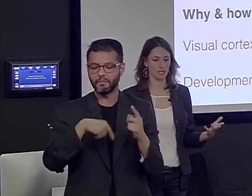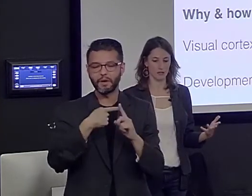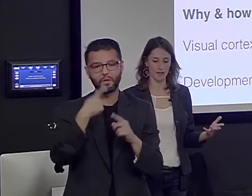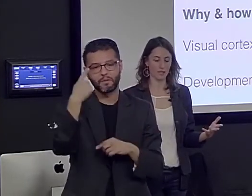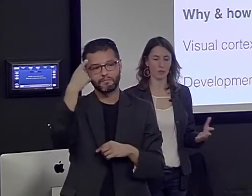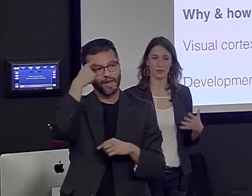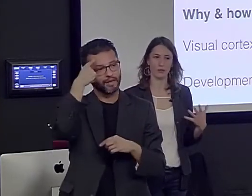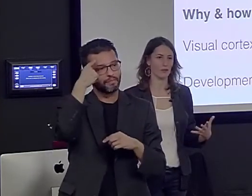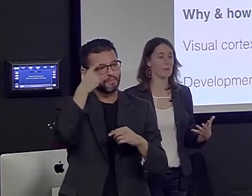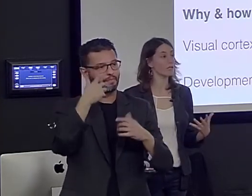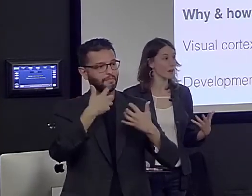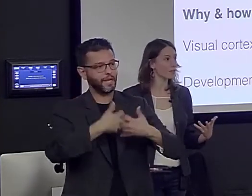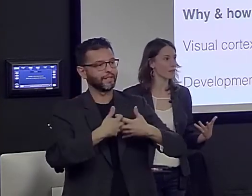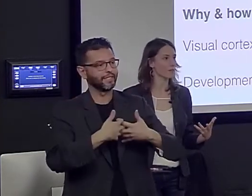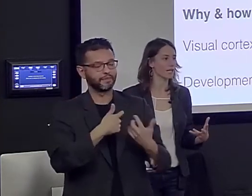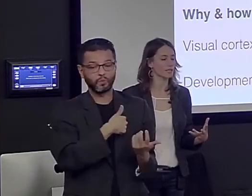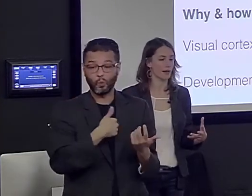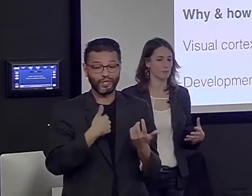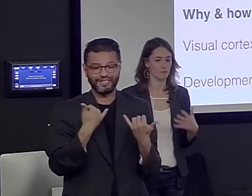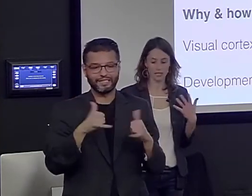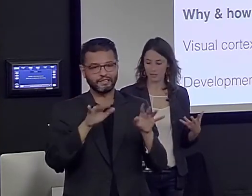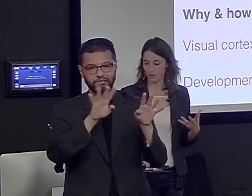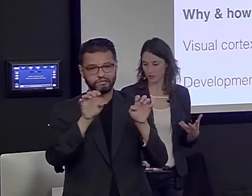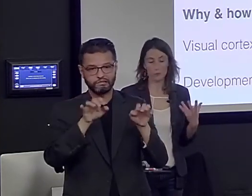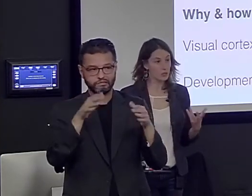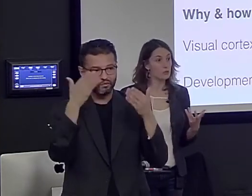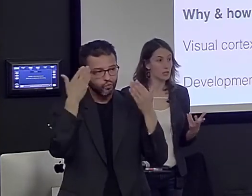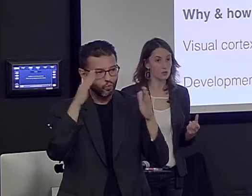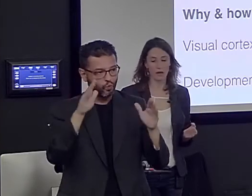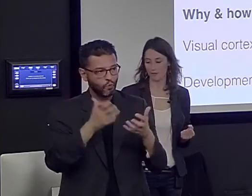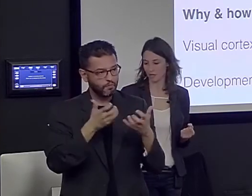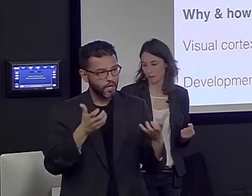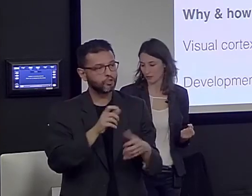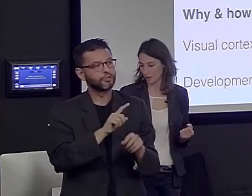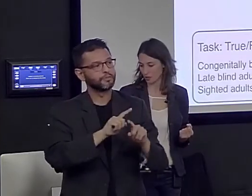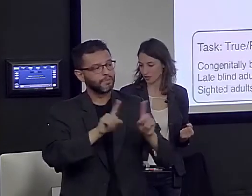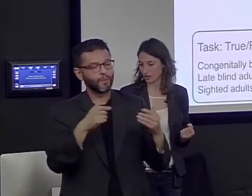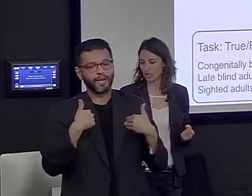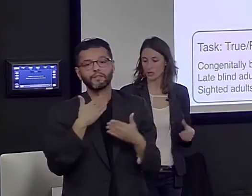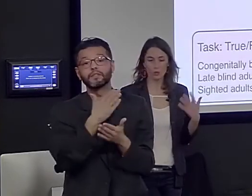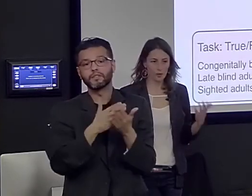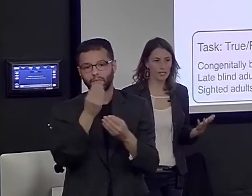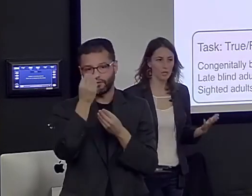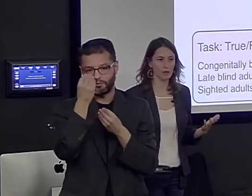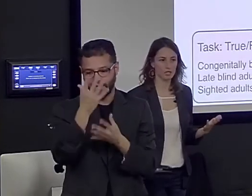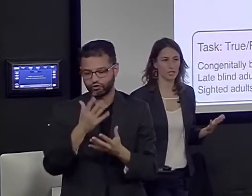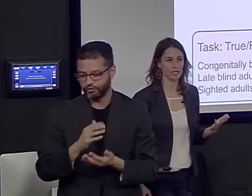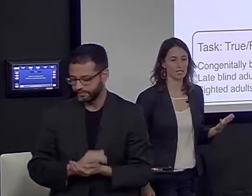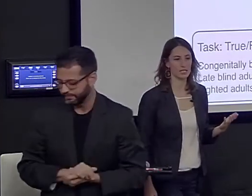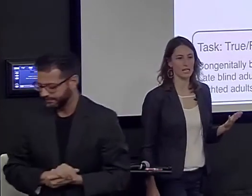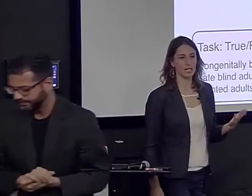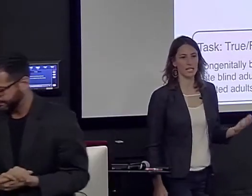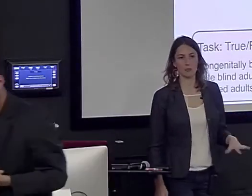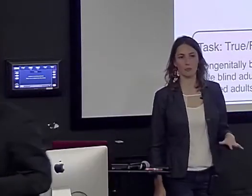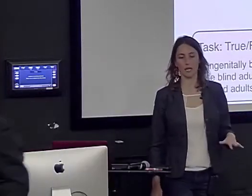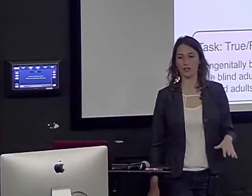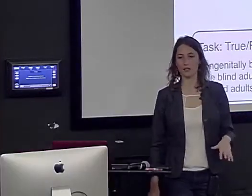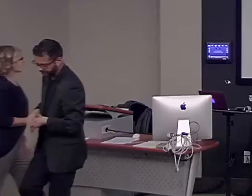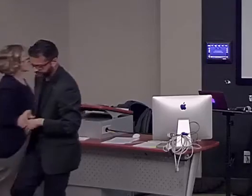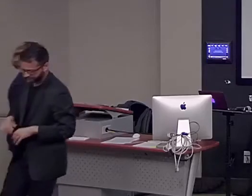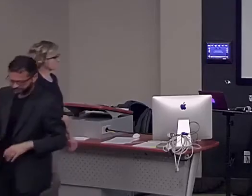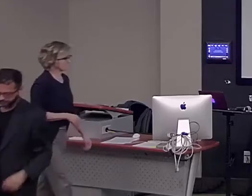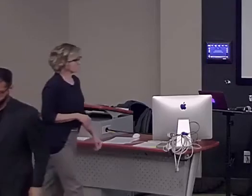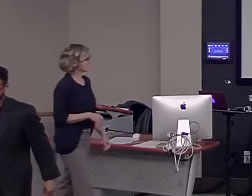developmental mechanisms of this effect. We don't know very much about them, but we do have some information. So one key question is the